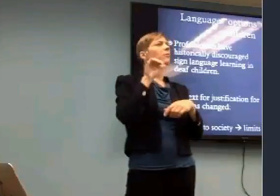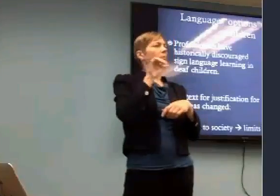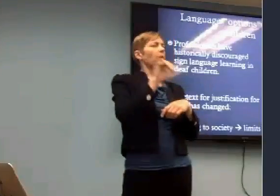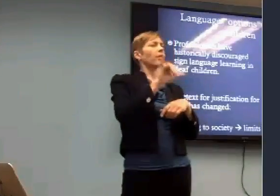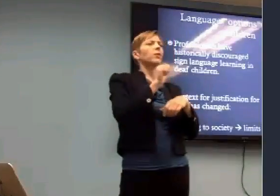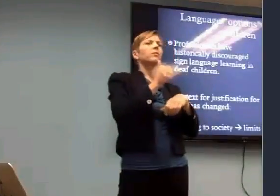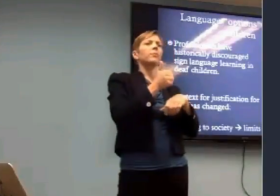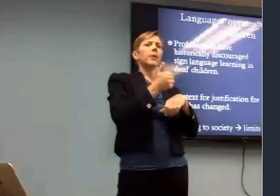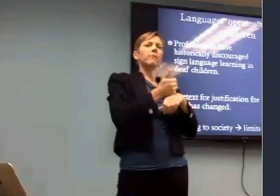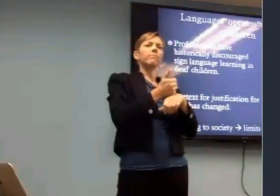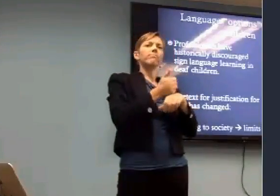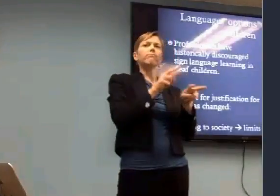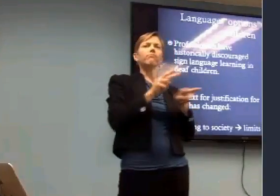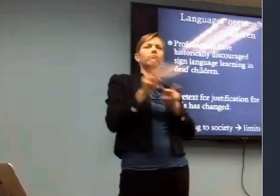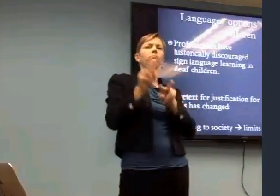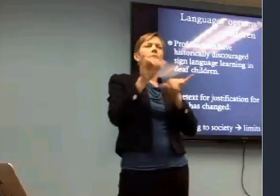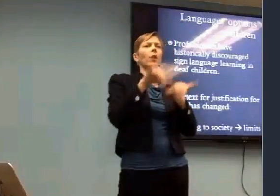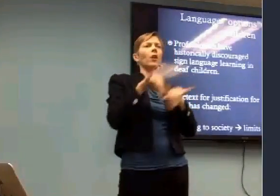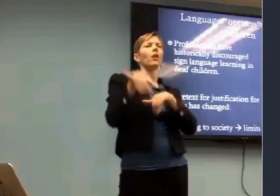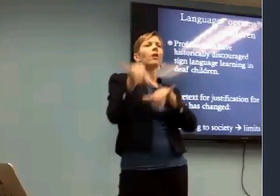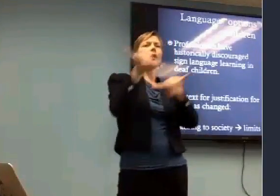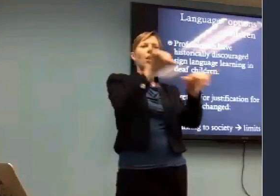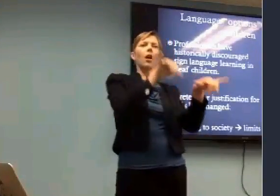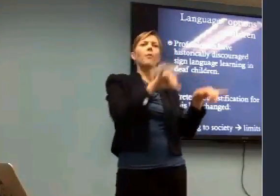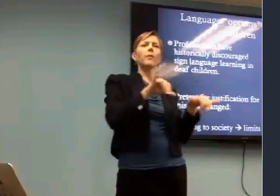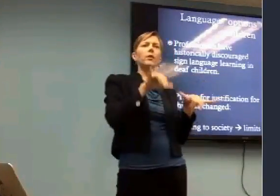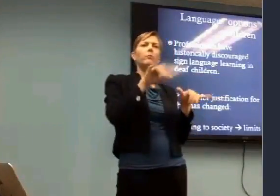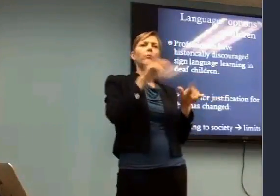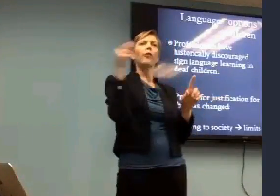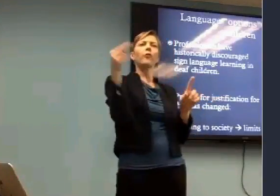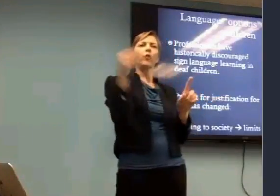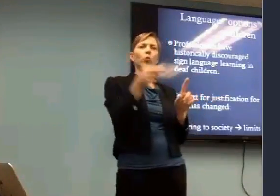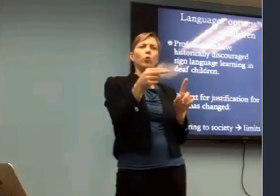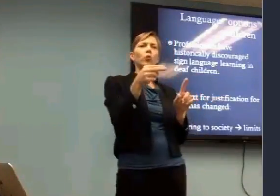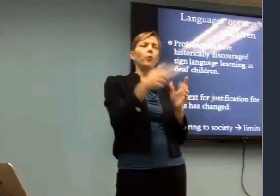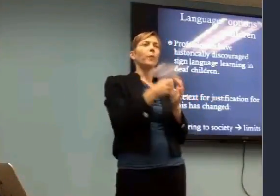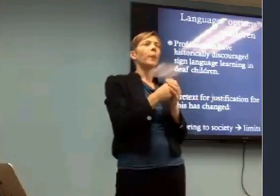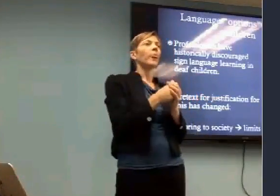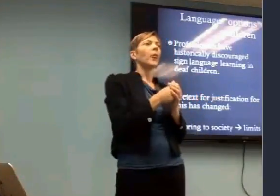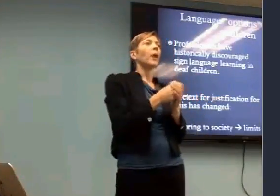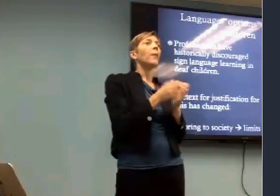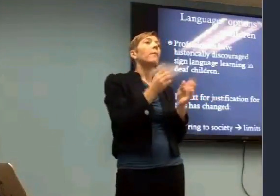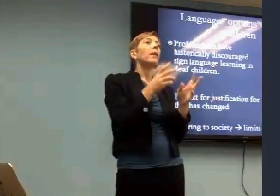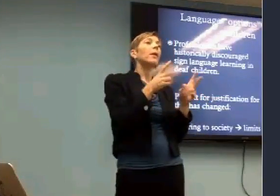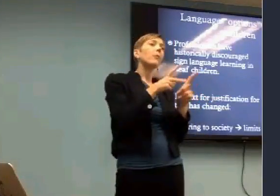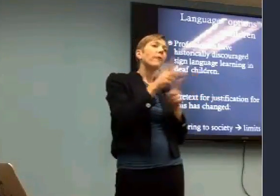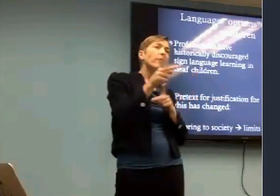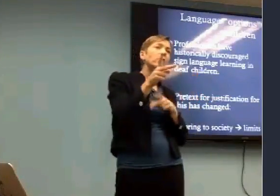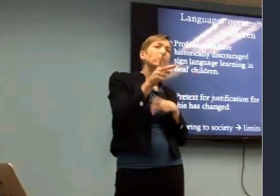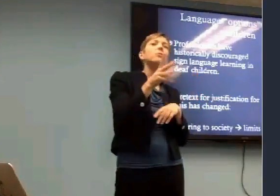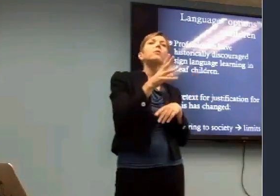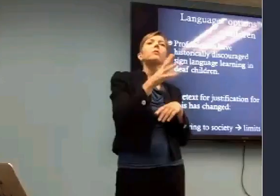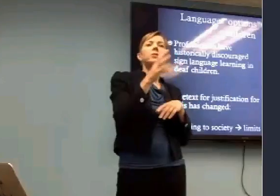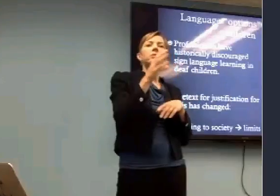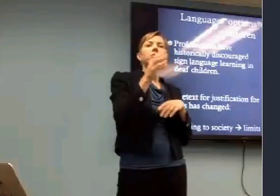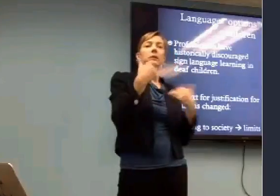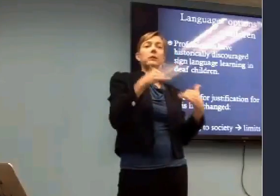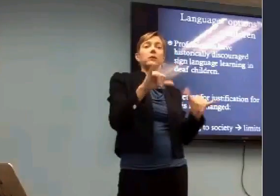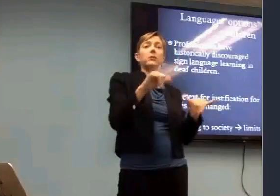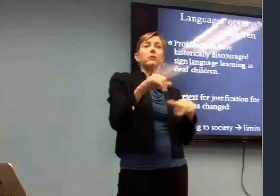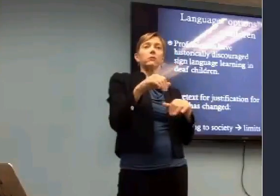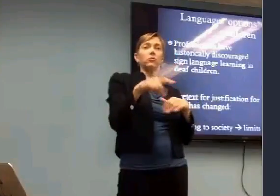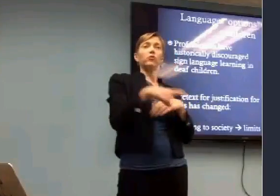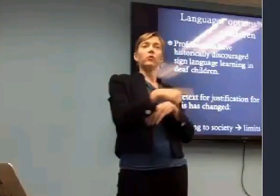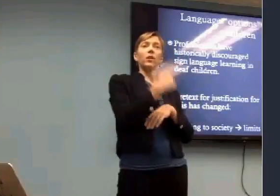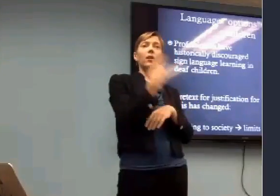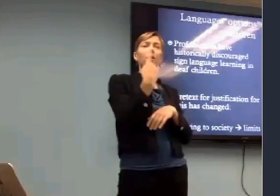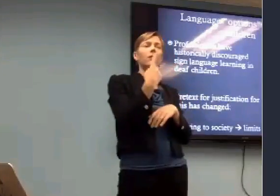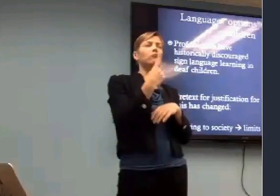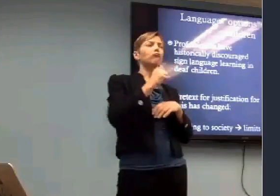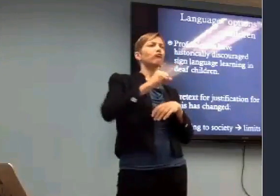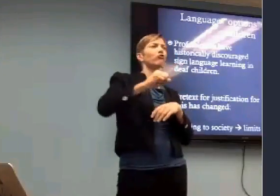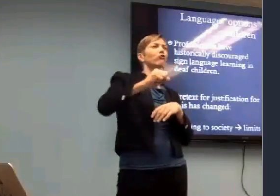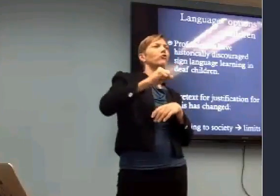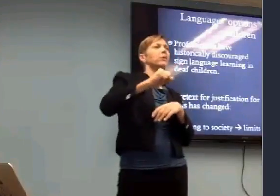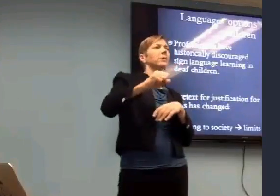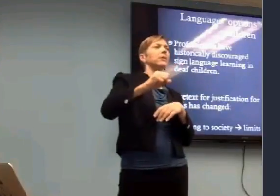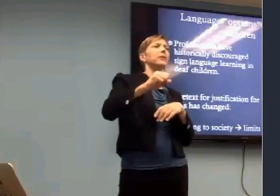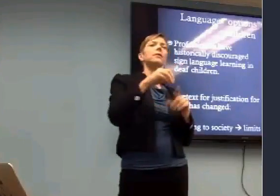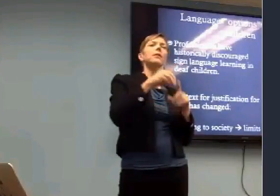And since that time, this has been a very common and prevalent view among professionals. Professionals still